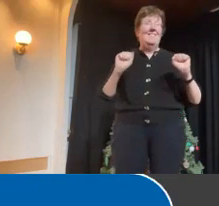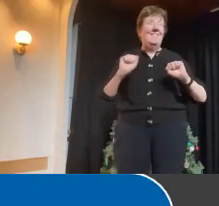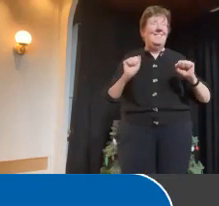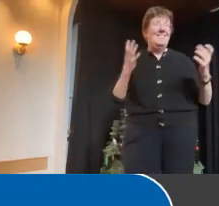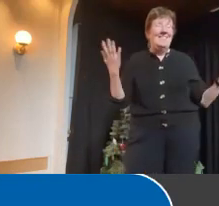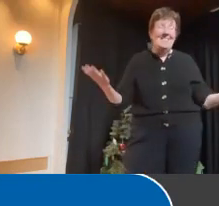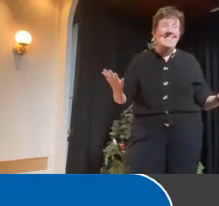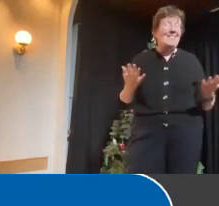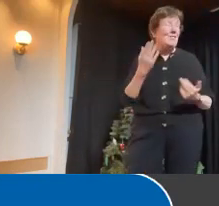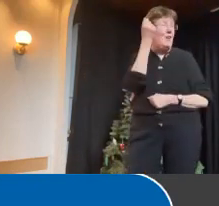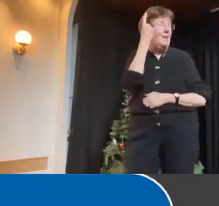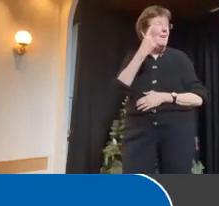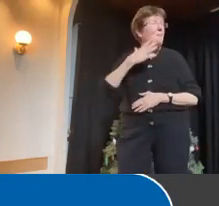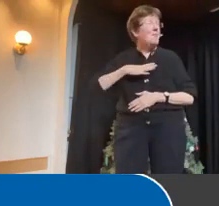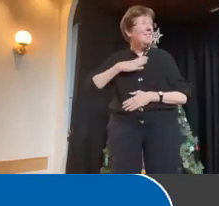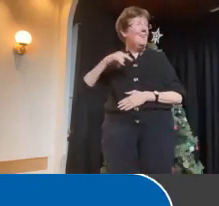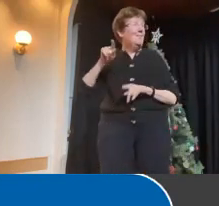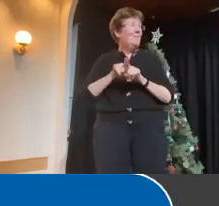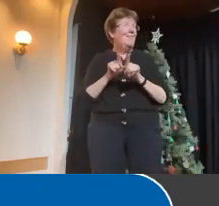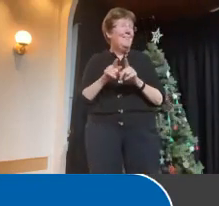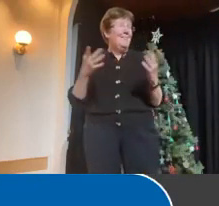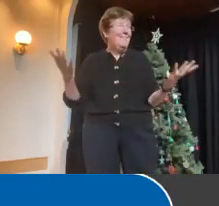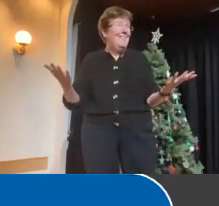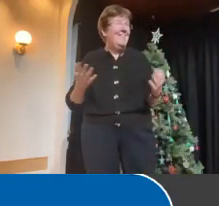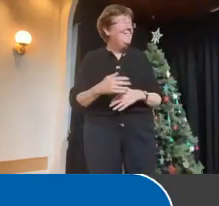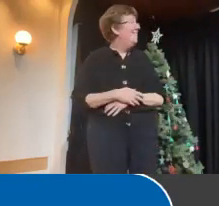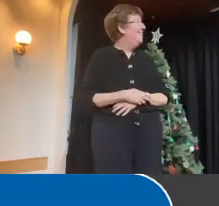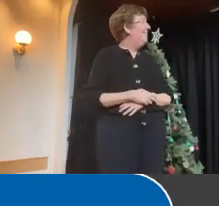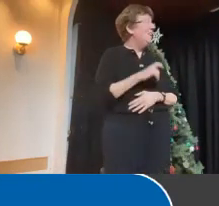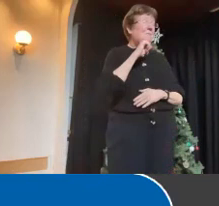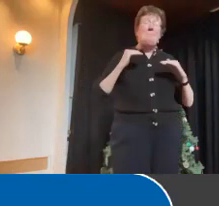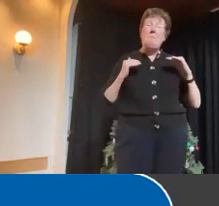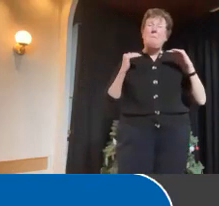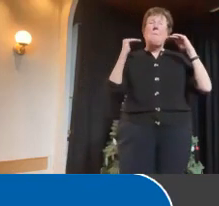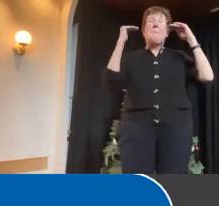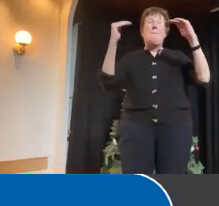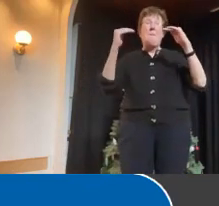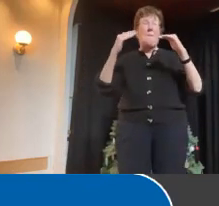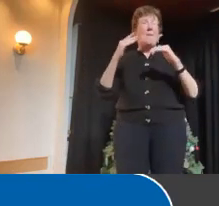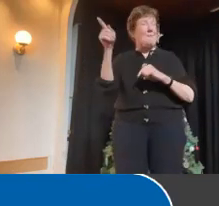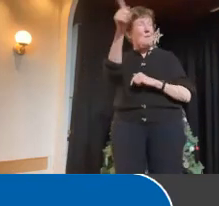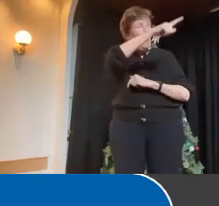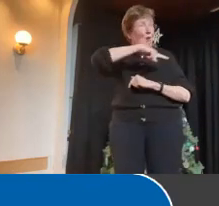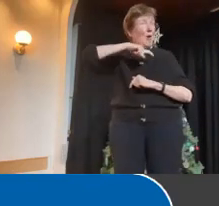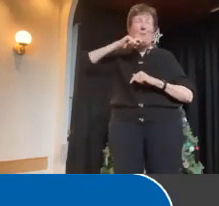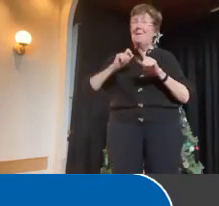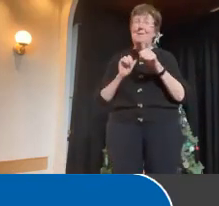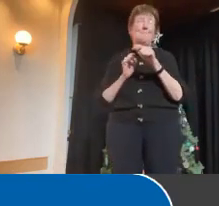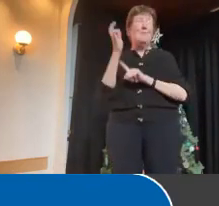sabbatical. Now that doesn't exist in BSL, but could you imagine if we had people going on a BSL language sabbatical? That